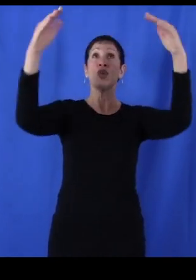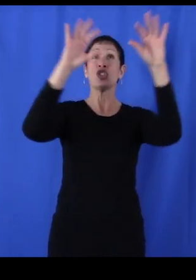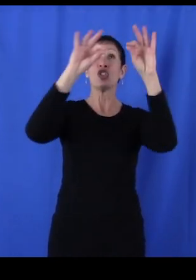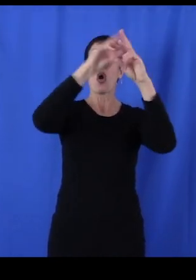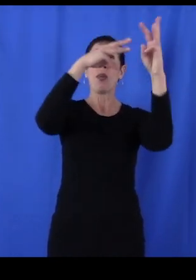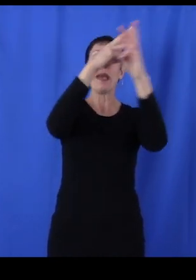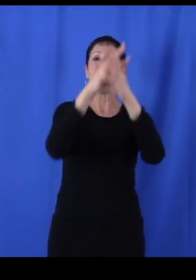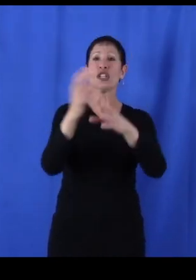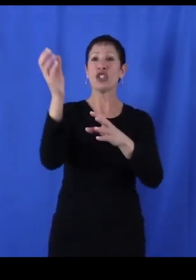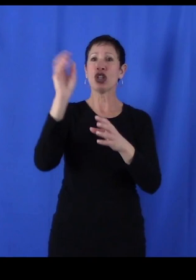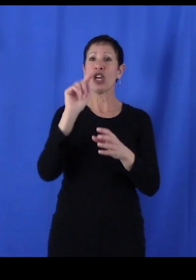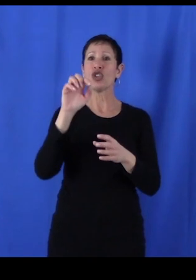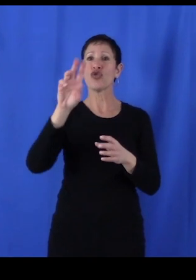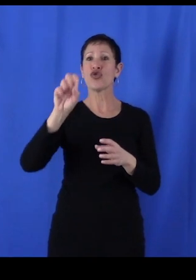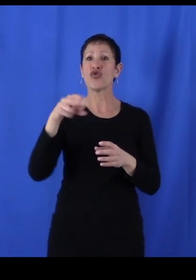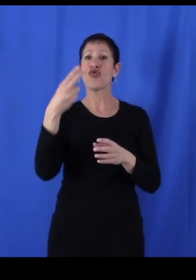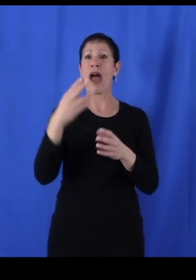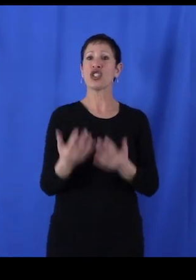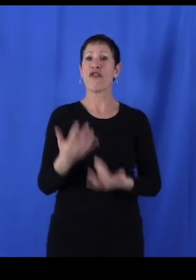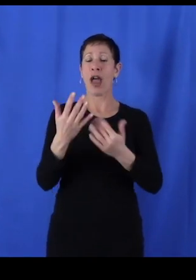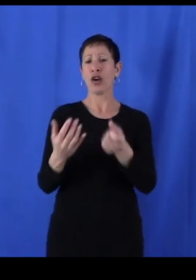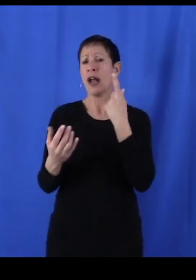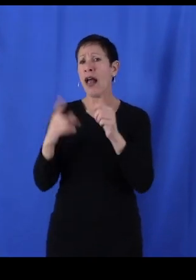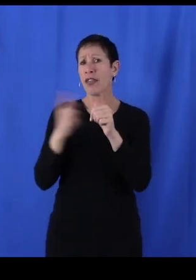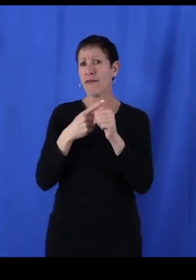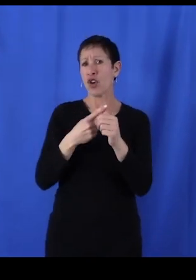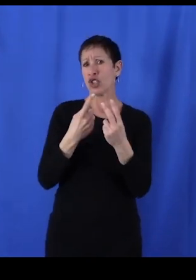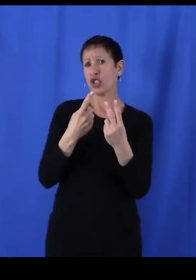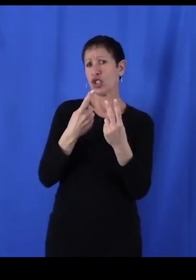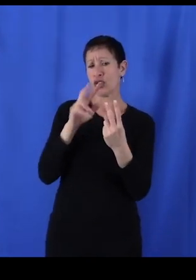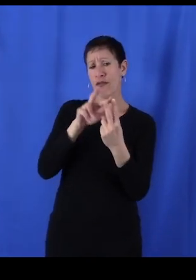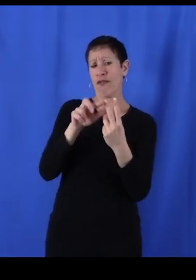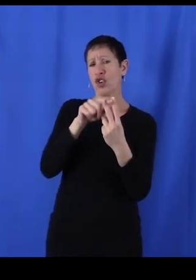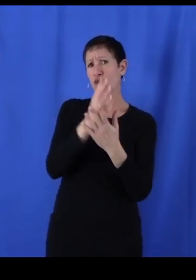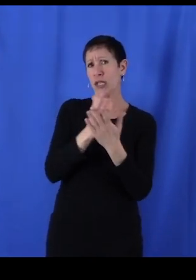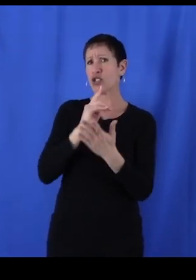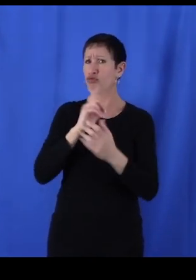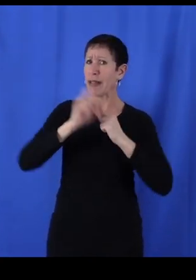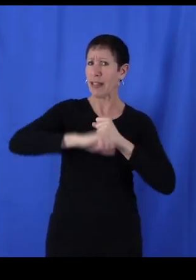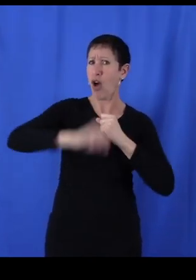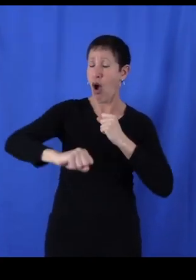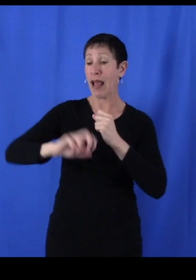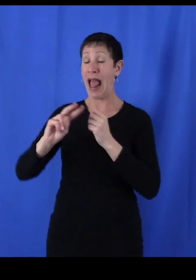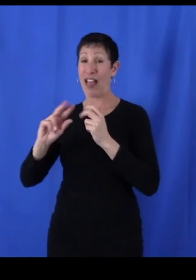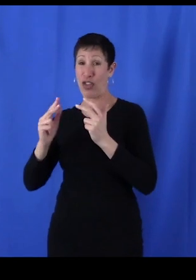two sections are long and the third section is really short. So if we're at the second section still and there only